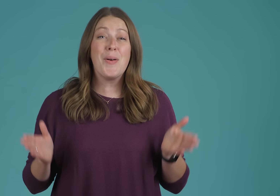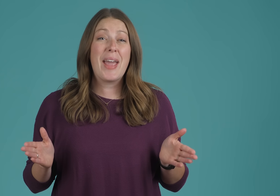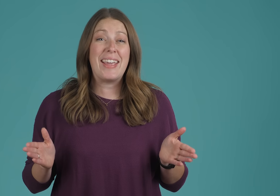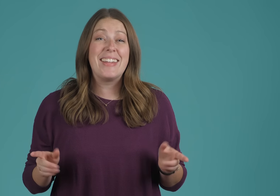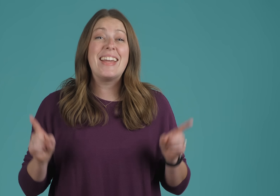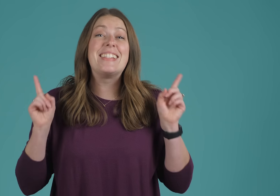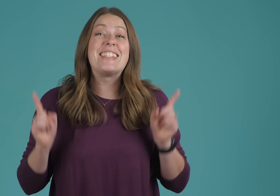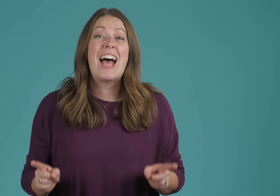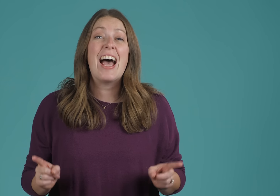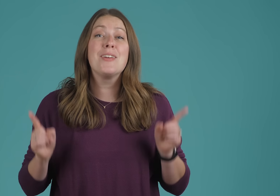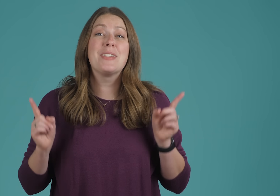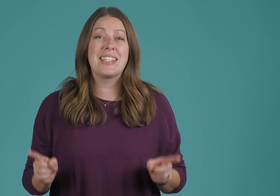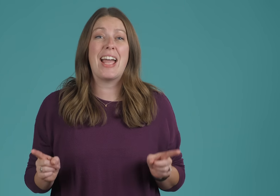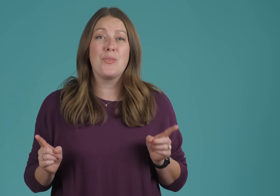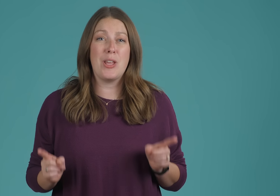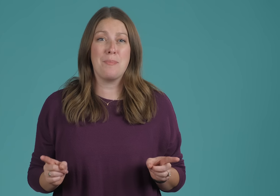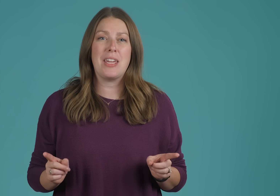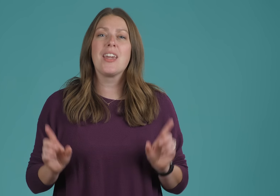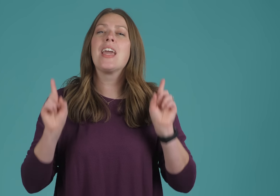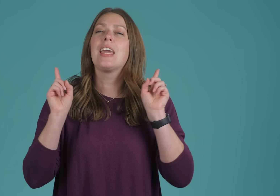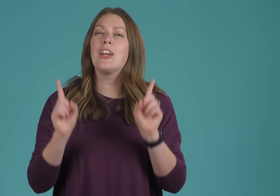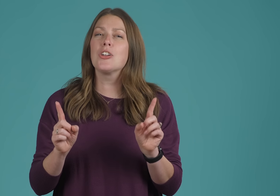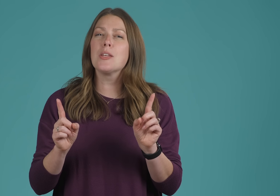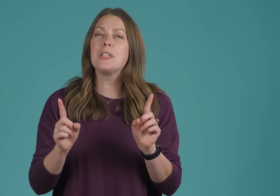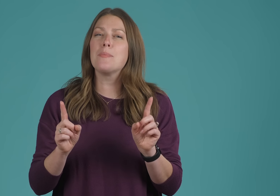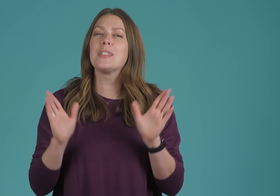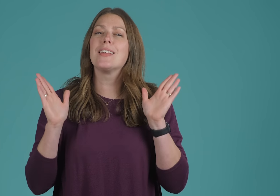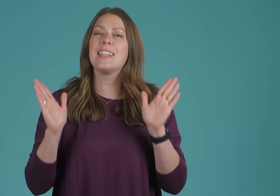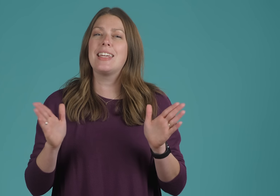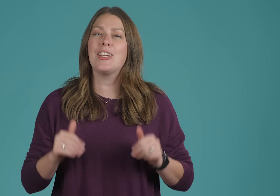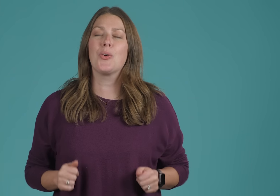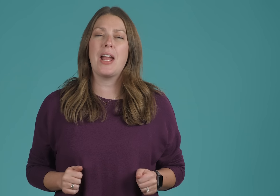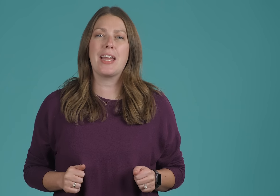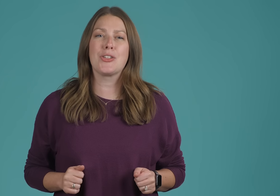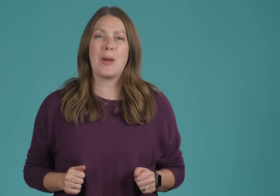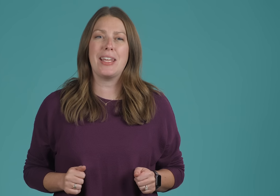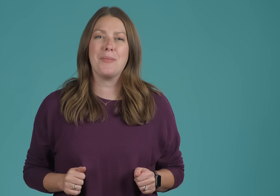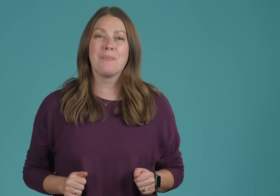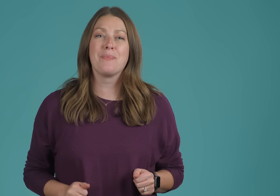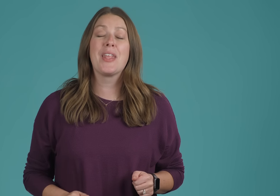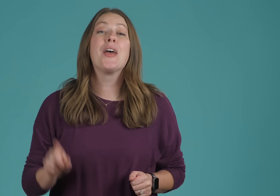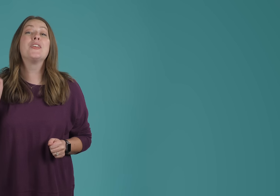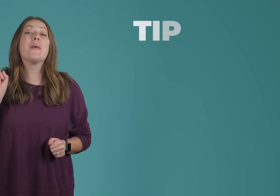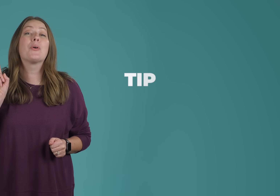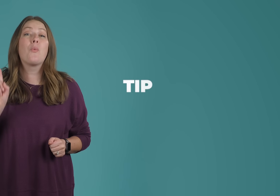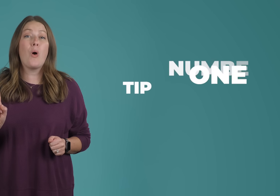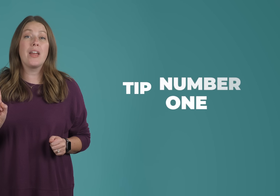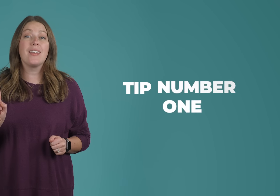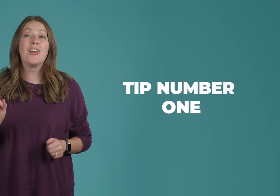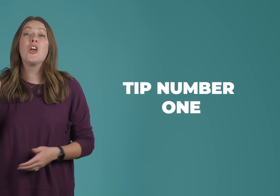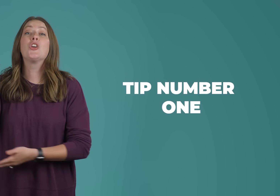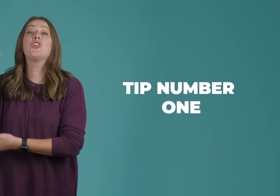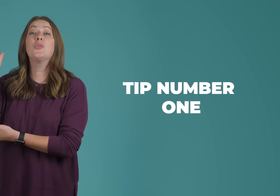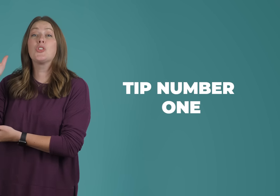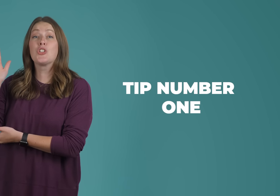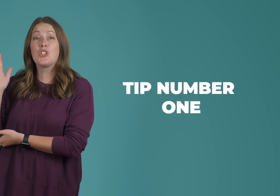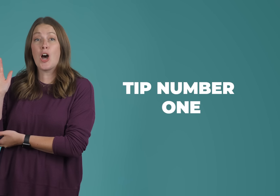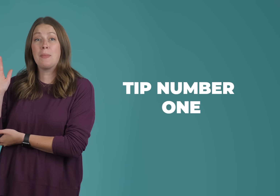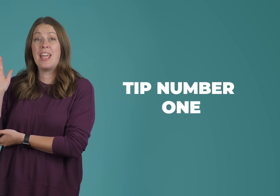Okay, it's time to sign with me. Here are some tips to get your hands ready. Number 1, use your dominant